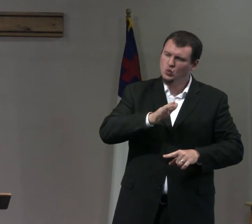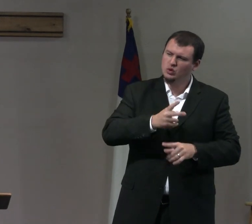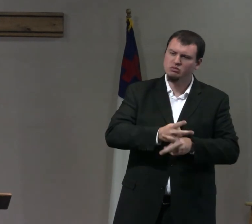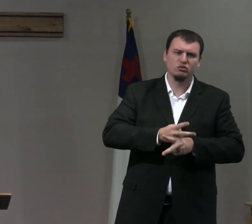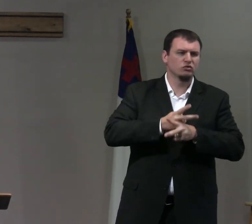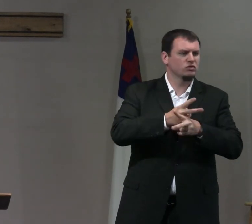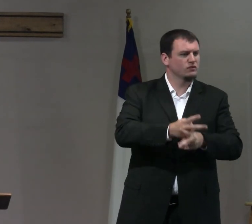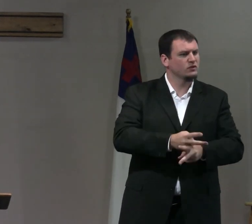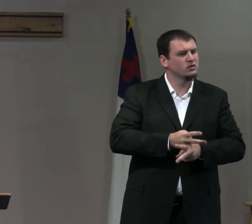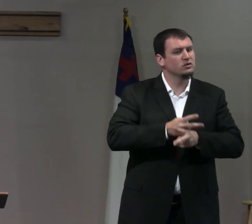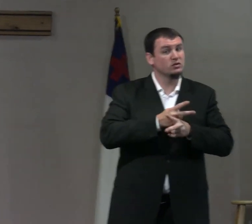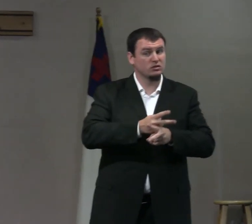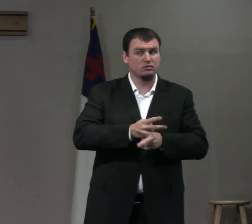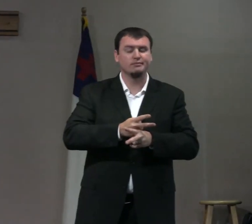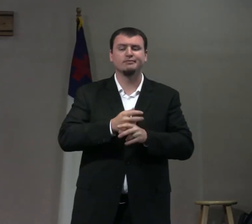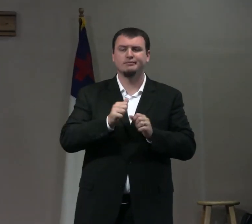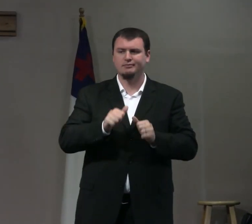But if I depend on myself,